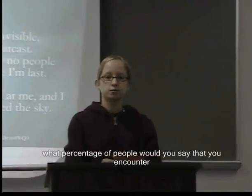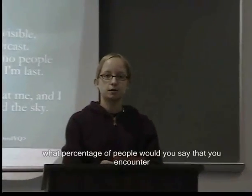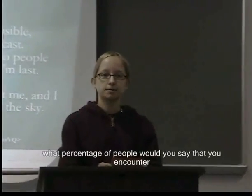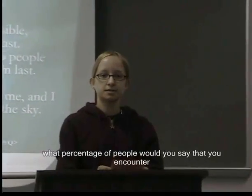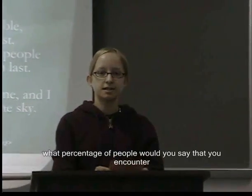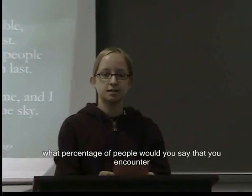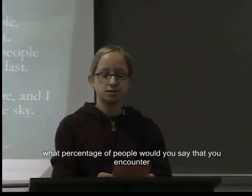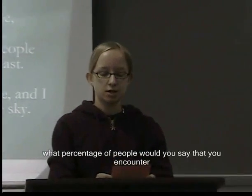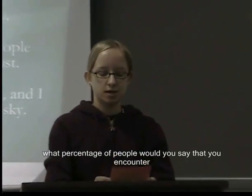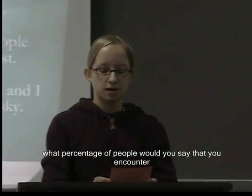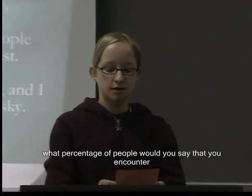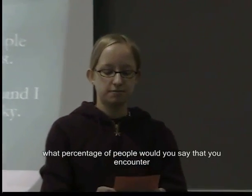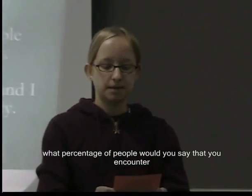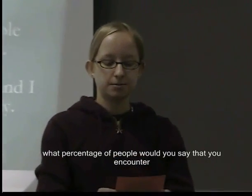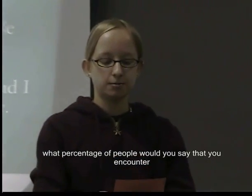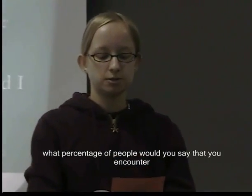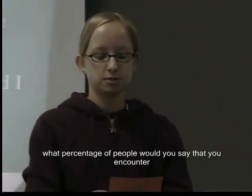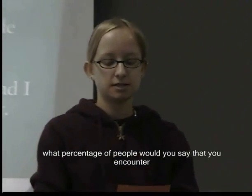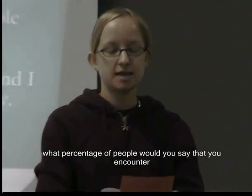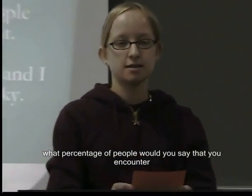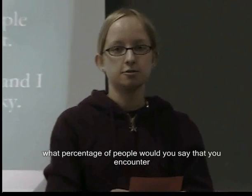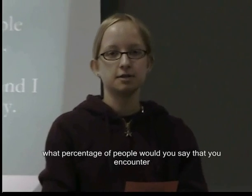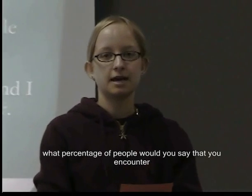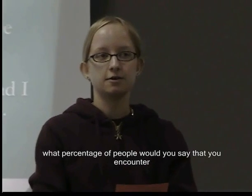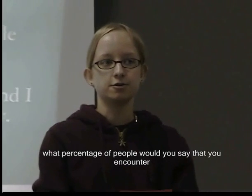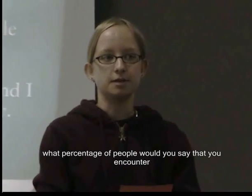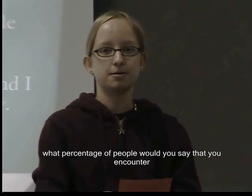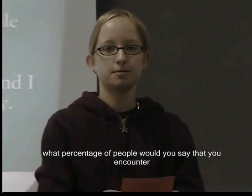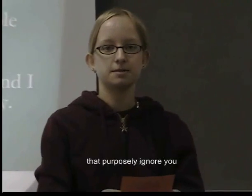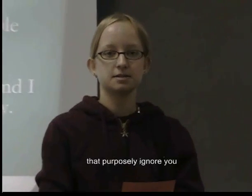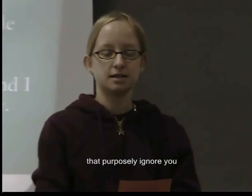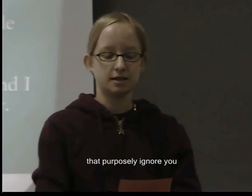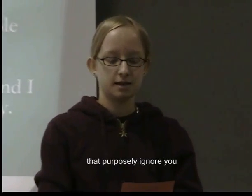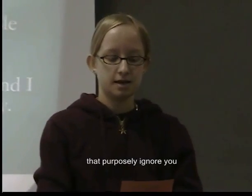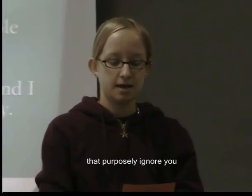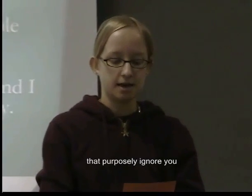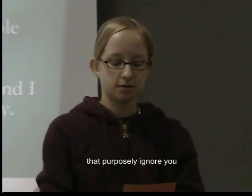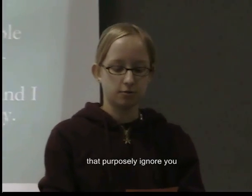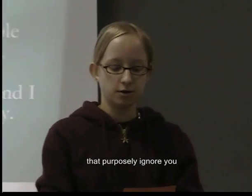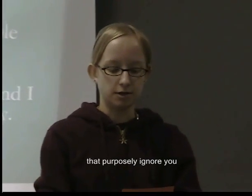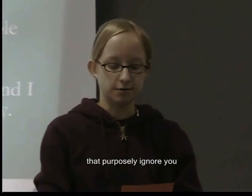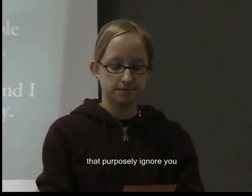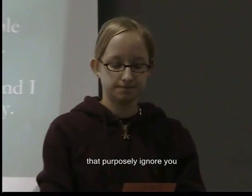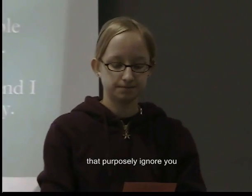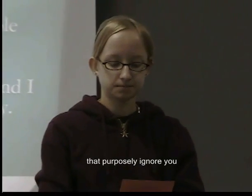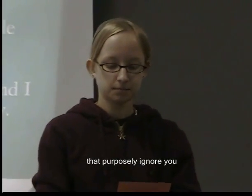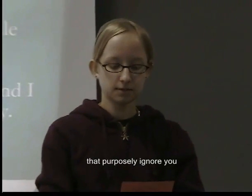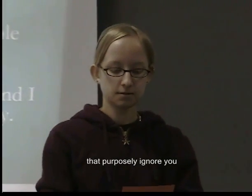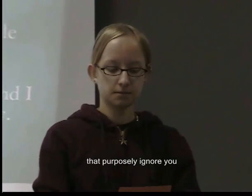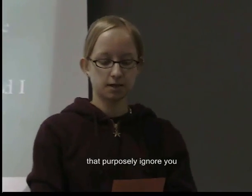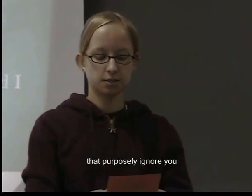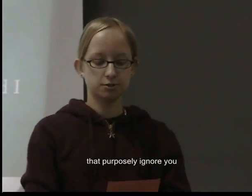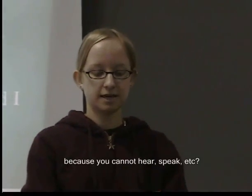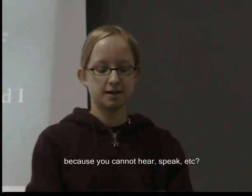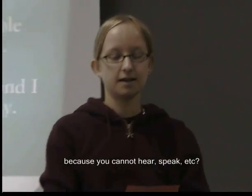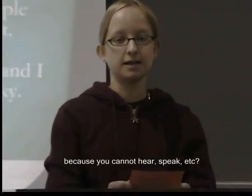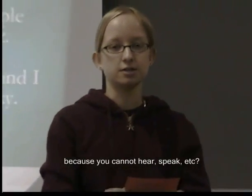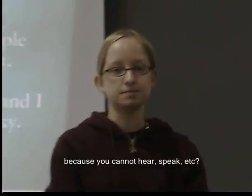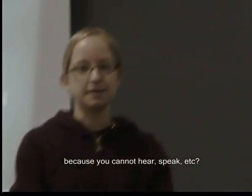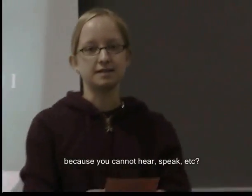what percentage of people would you say that you encounter that purposely ignore you because you cannot hear, speak,